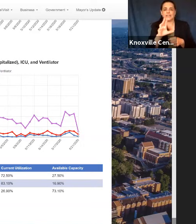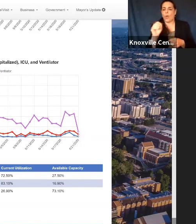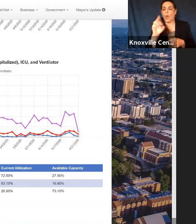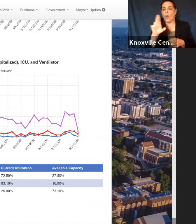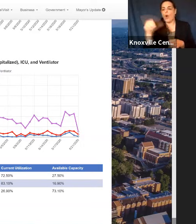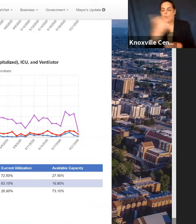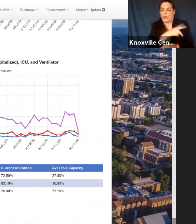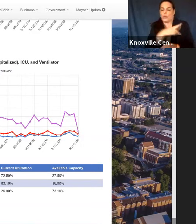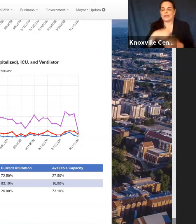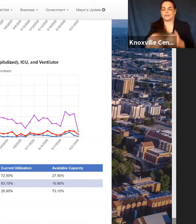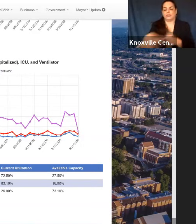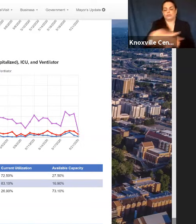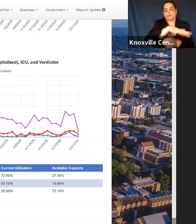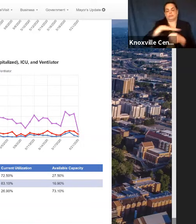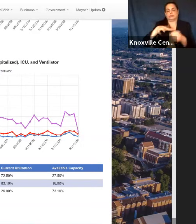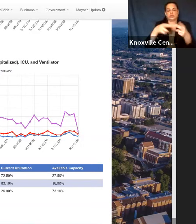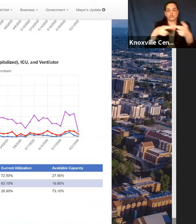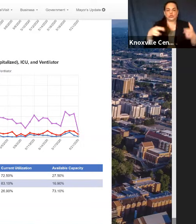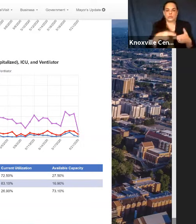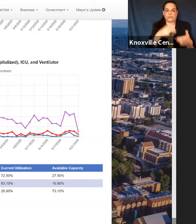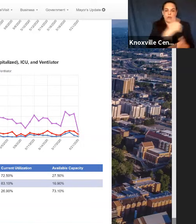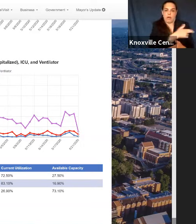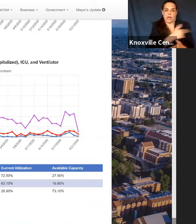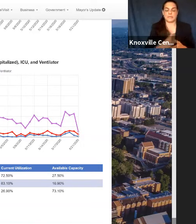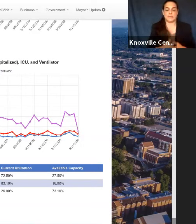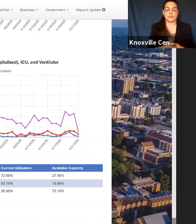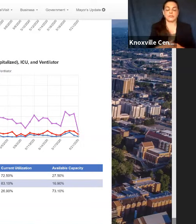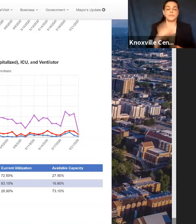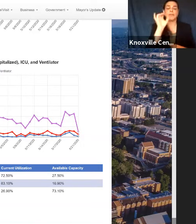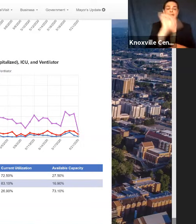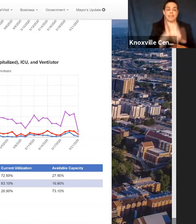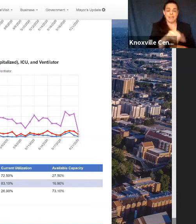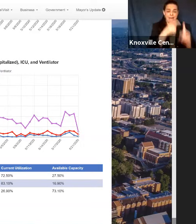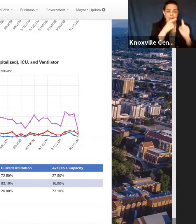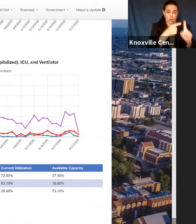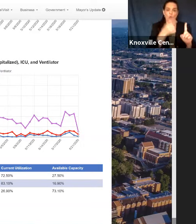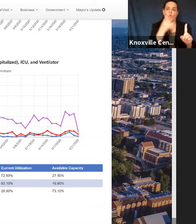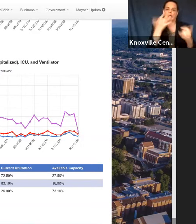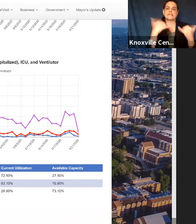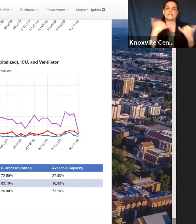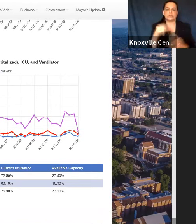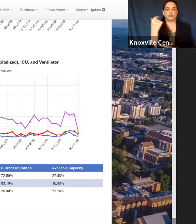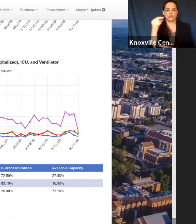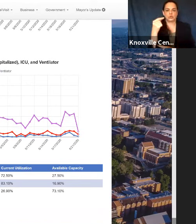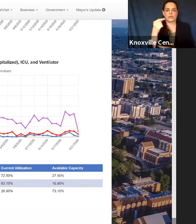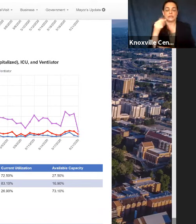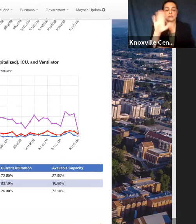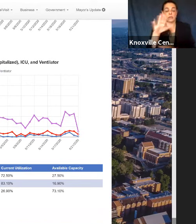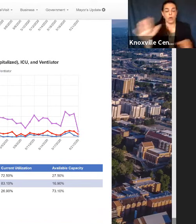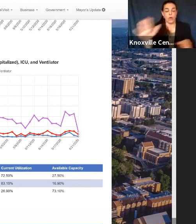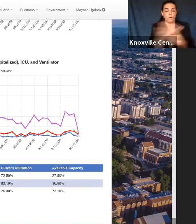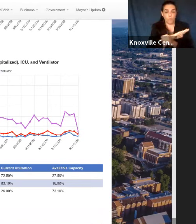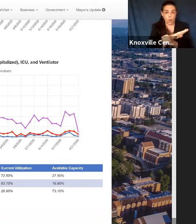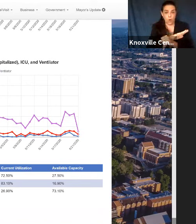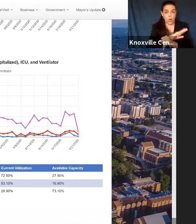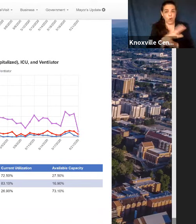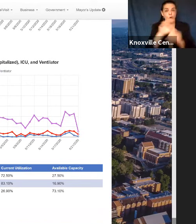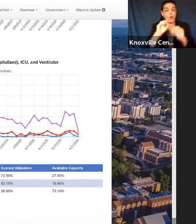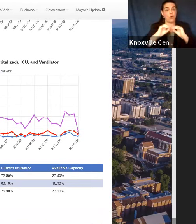hospitals. From this benchmark, the traffic light remains green. In full transparency, we did experience